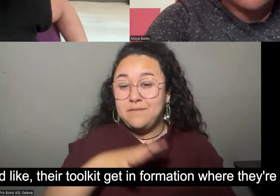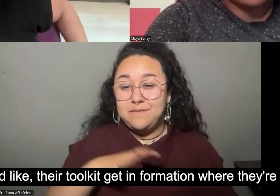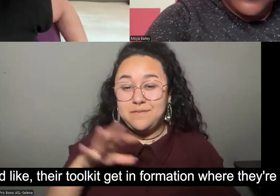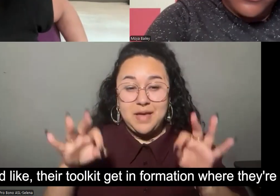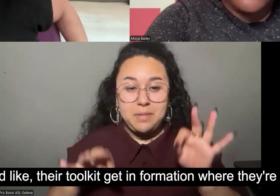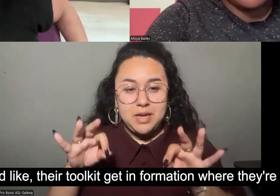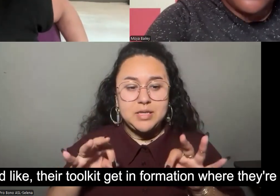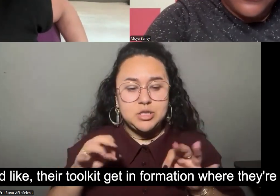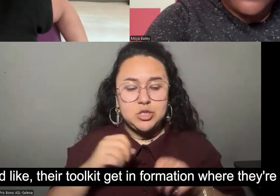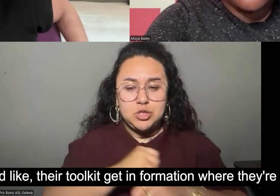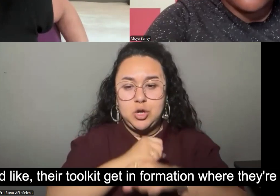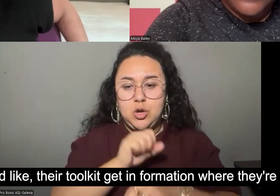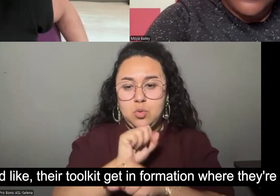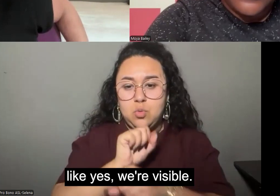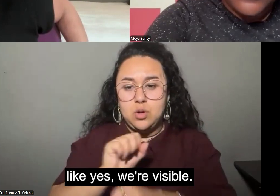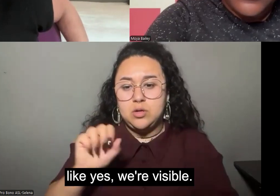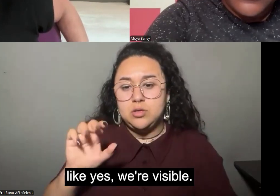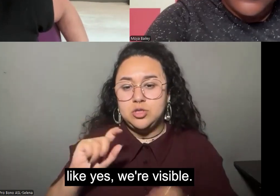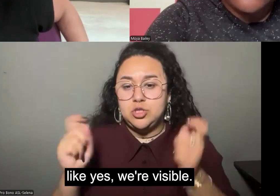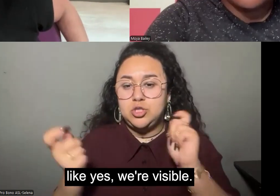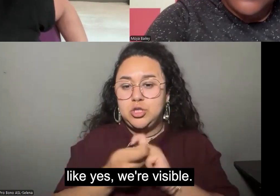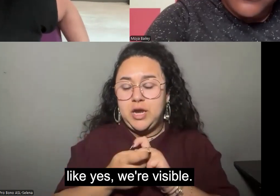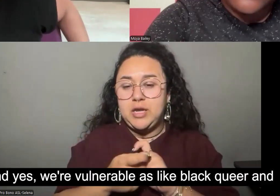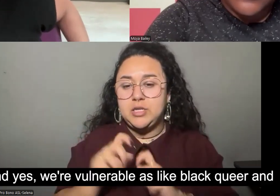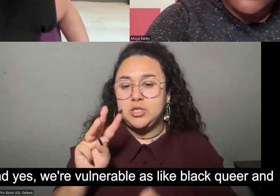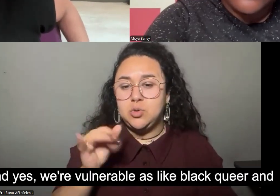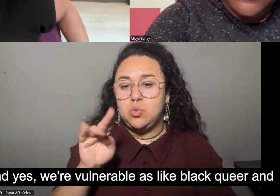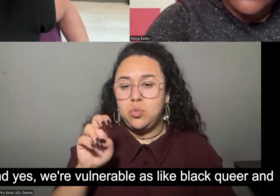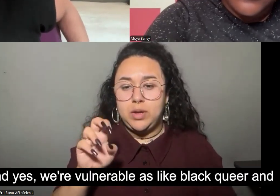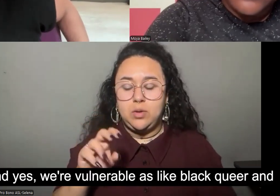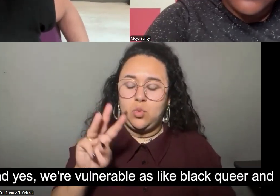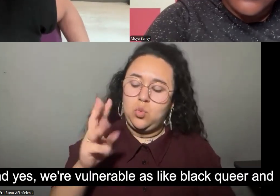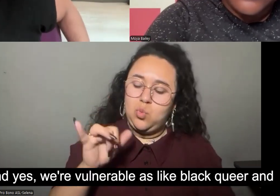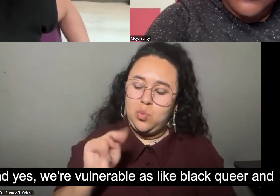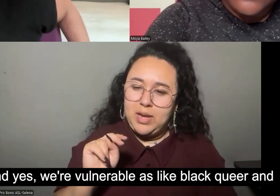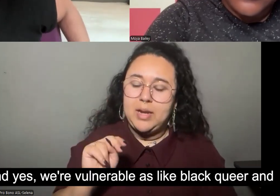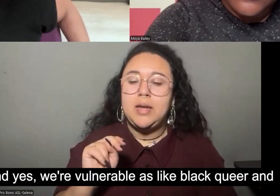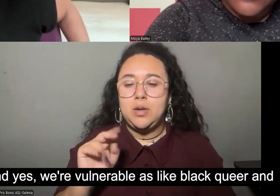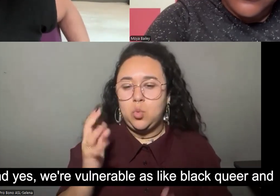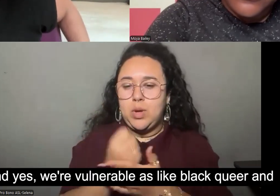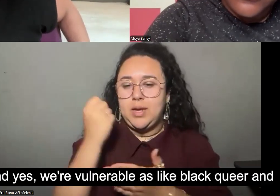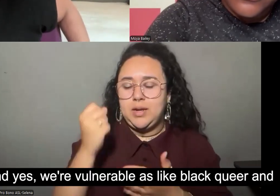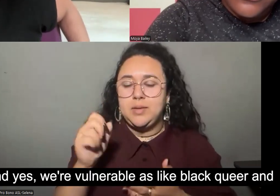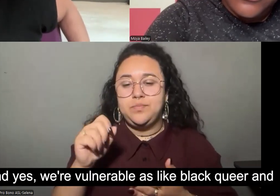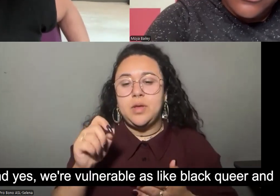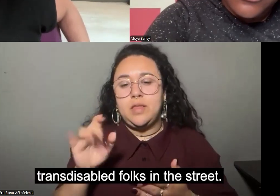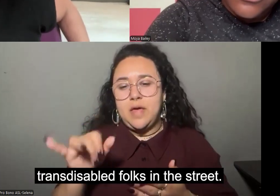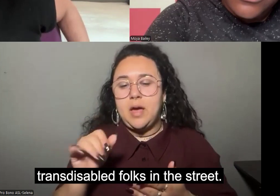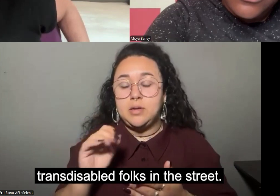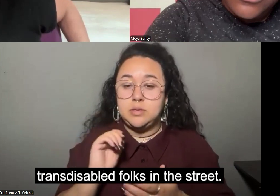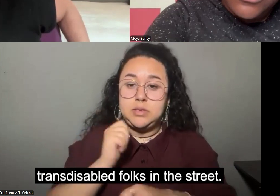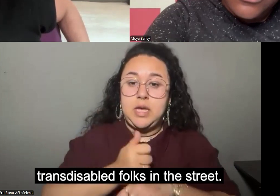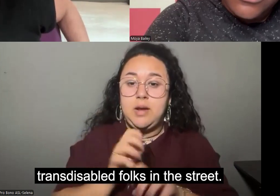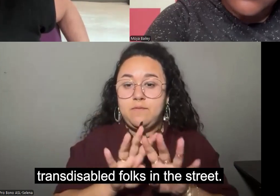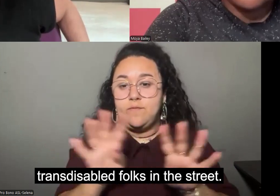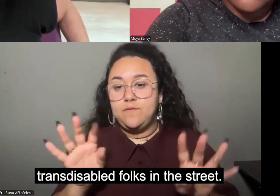right? And like their toolkit Get in Formation, where they're like, yes, we're visible, and yes, we're vulnerable as like Black, queer, and trans